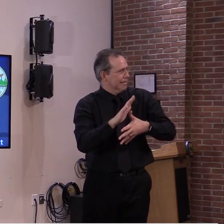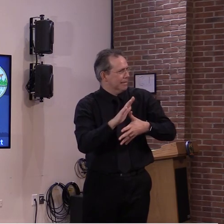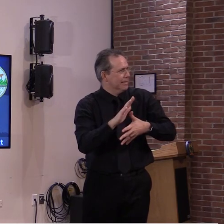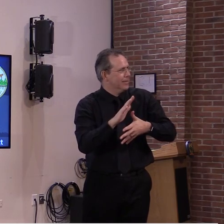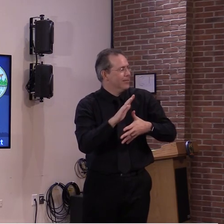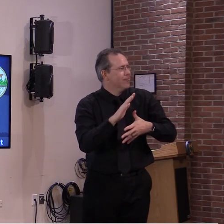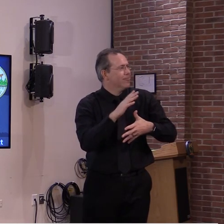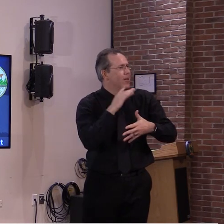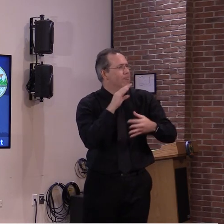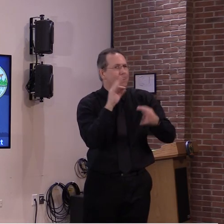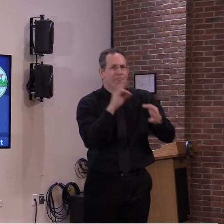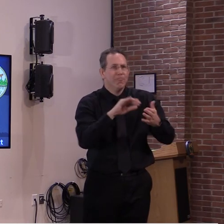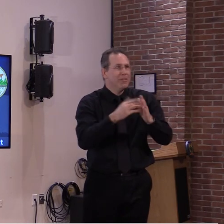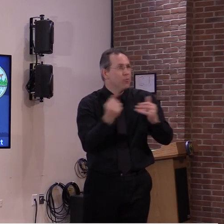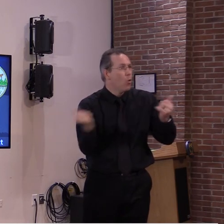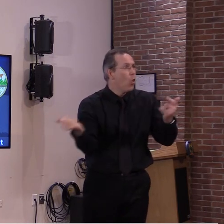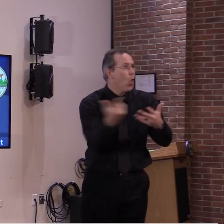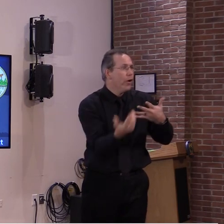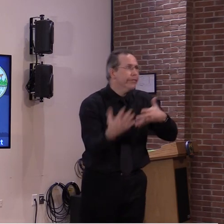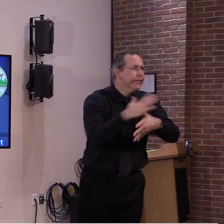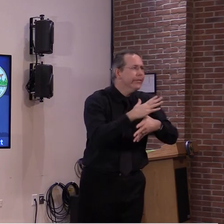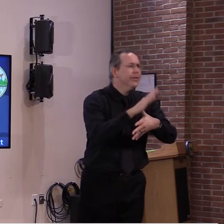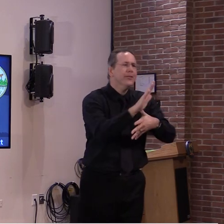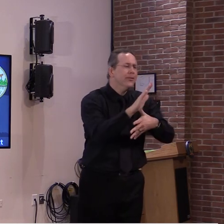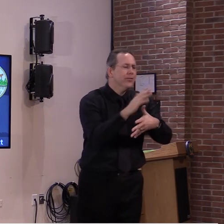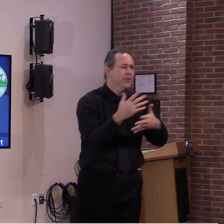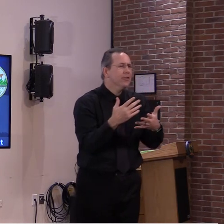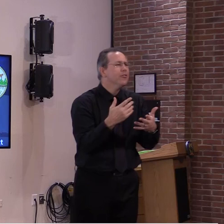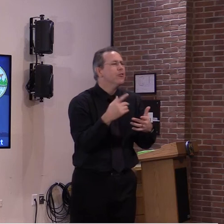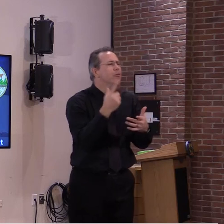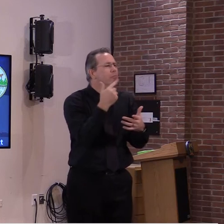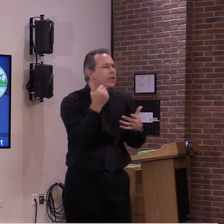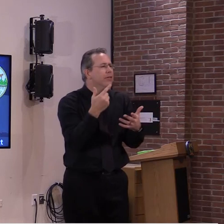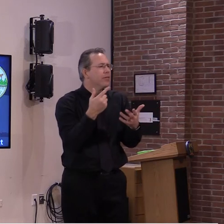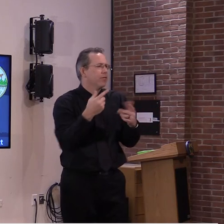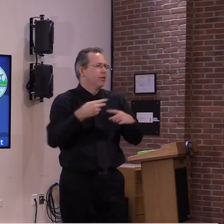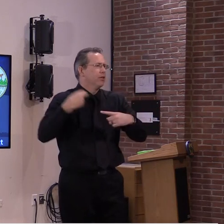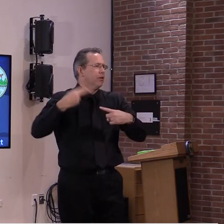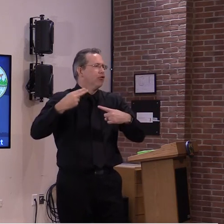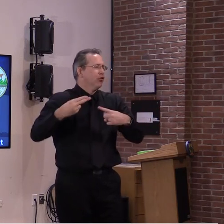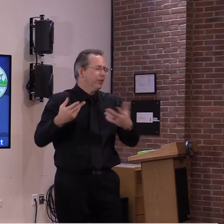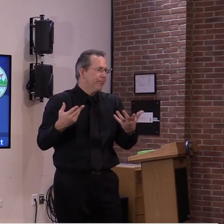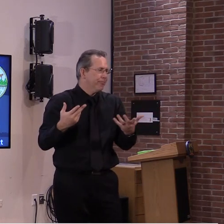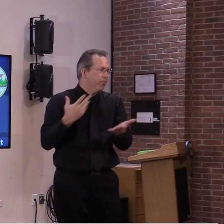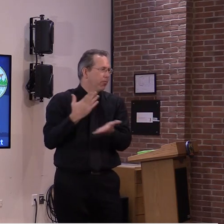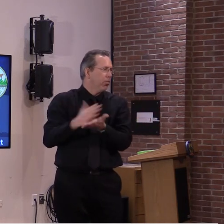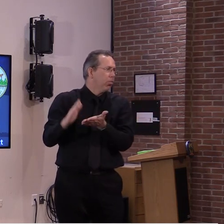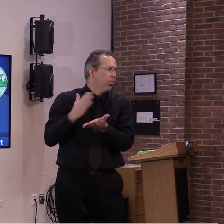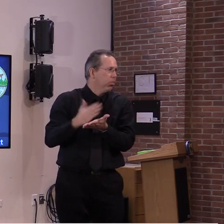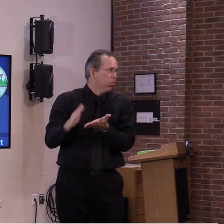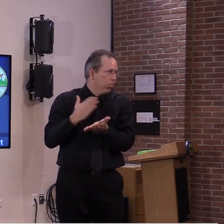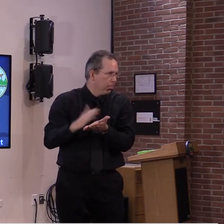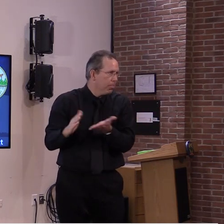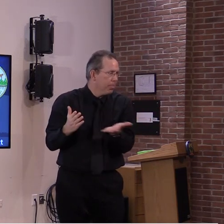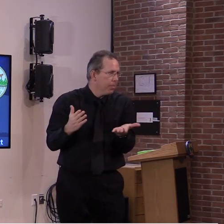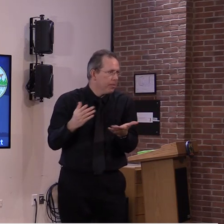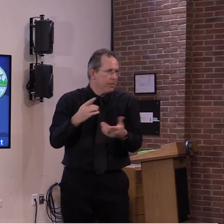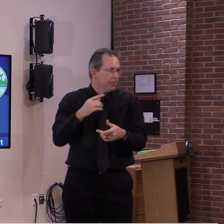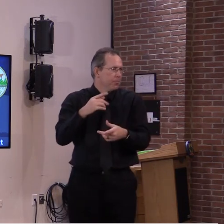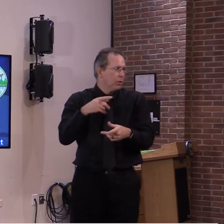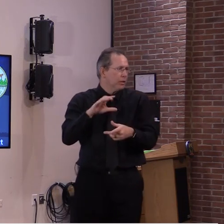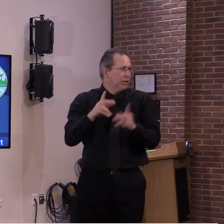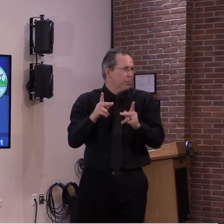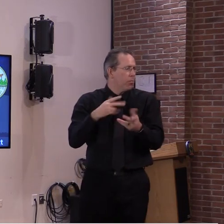because again, due to historical issues involving specifically black populations with our healthcare